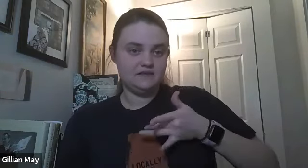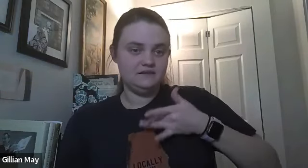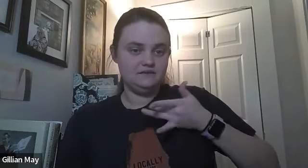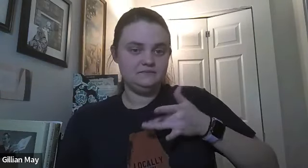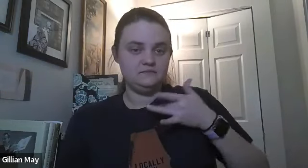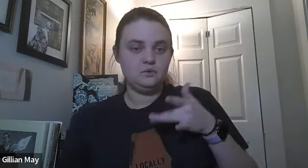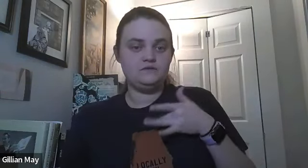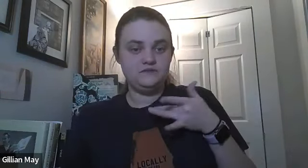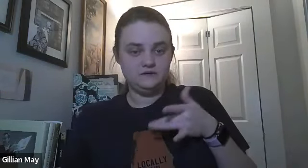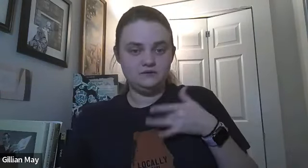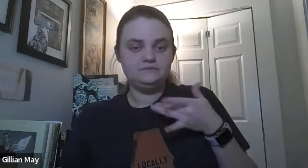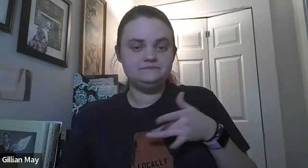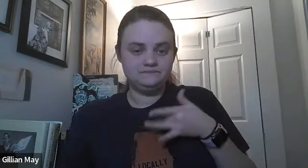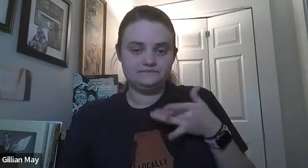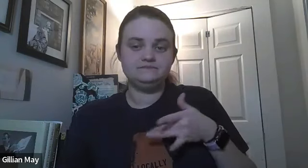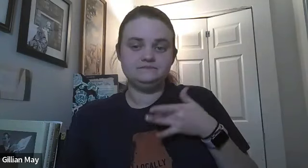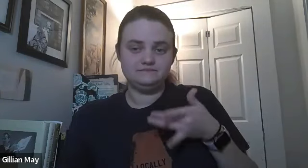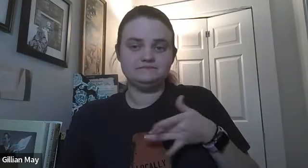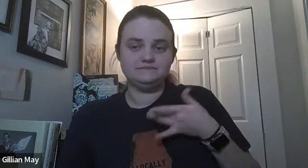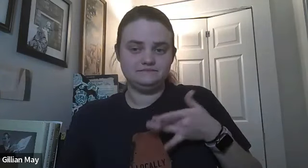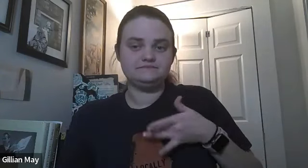feeling or feel.